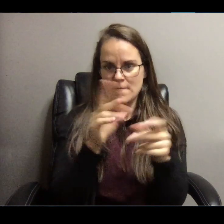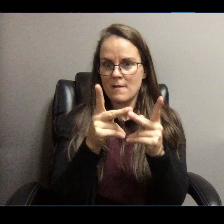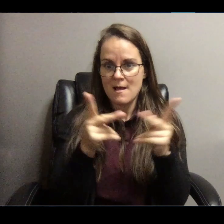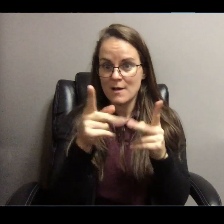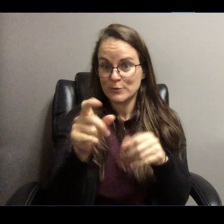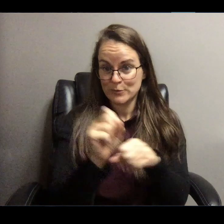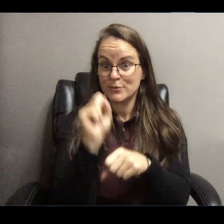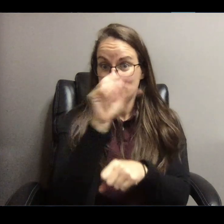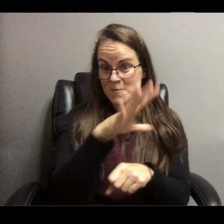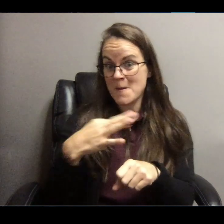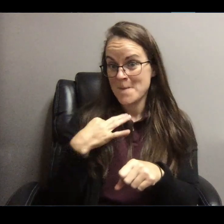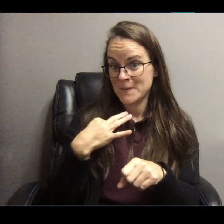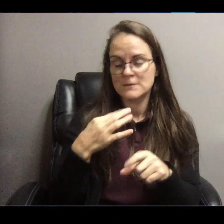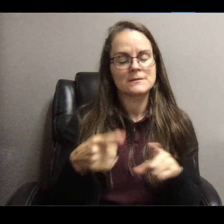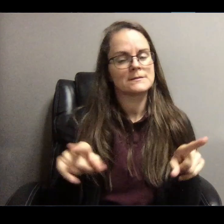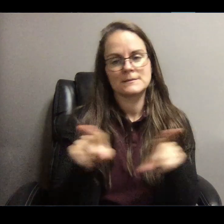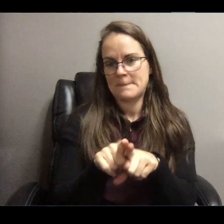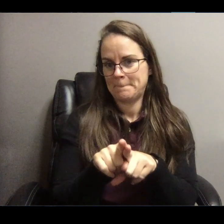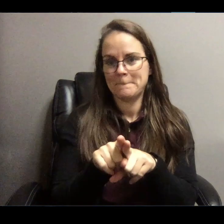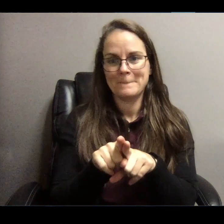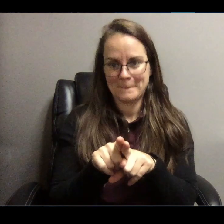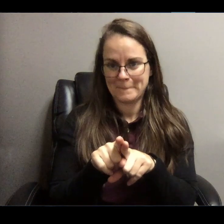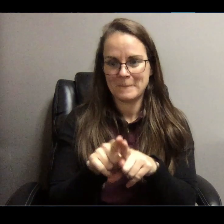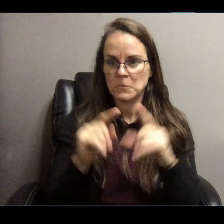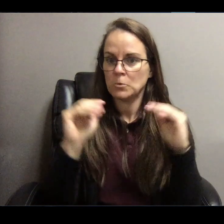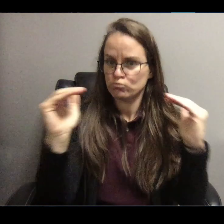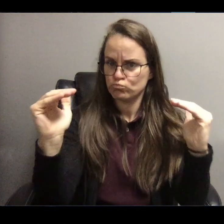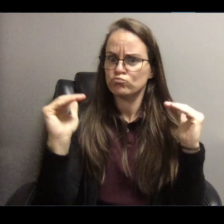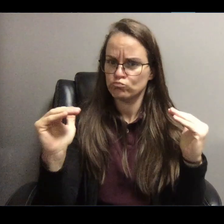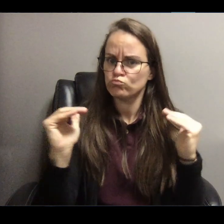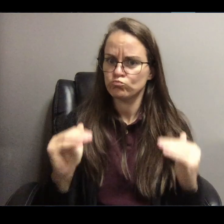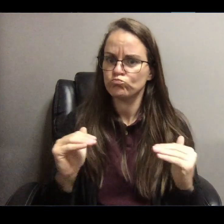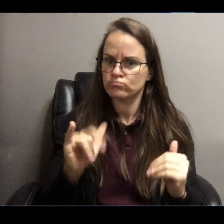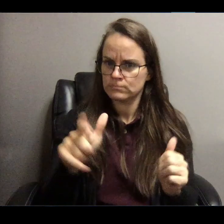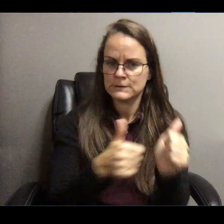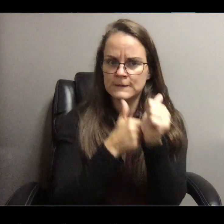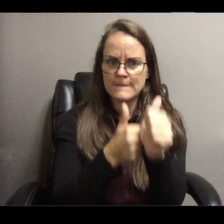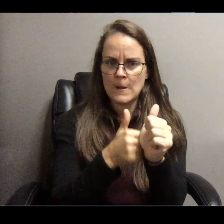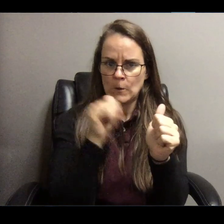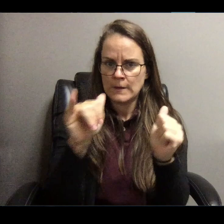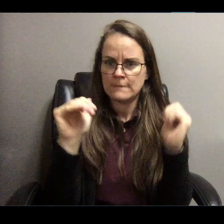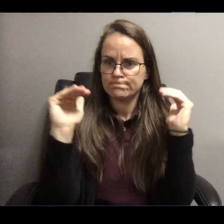and sign the envelope, then return that ballot to the local election authority.